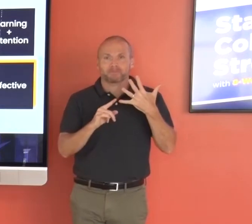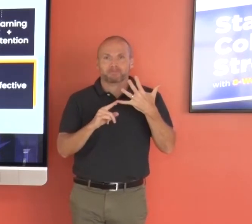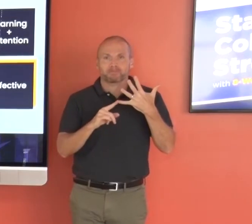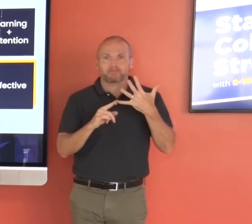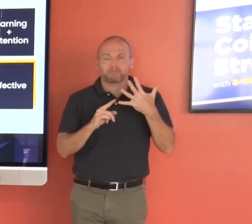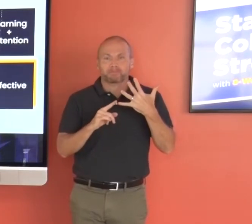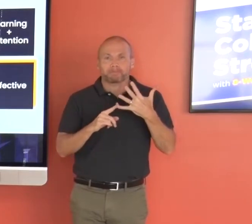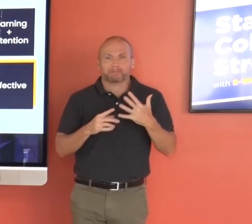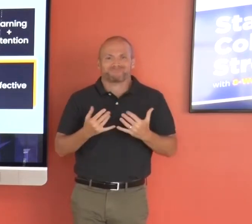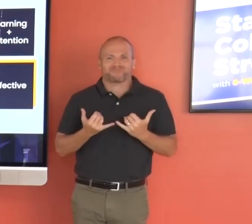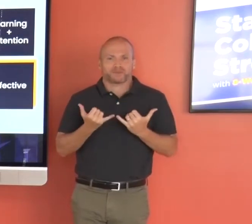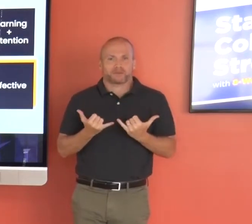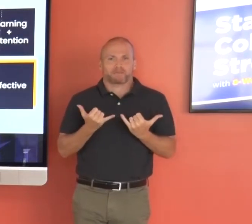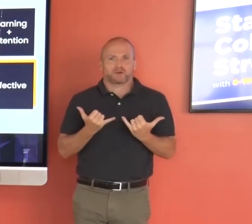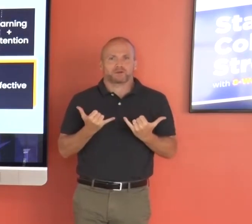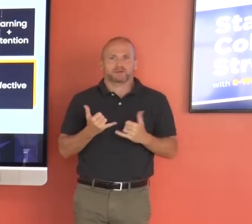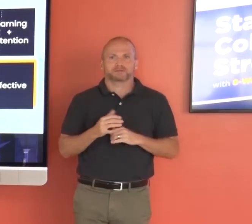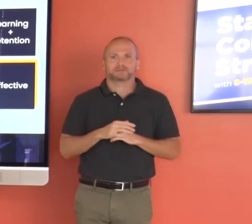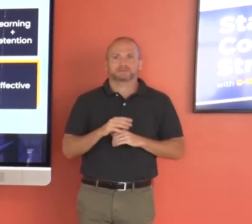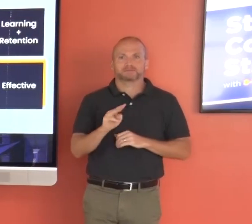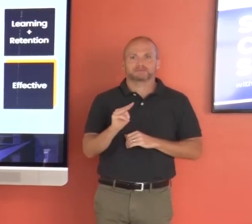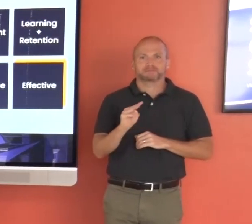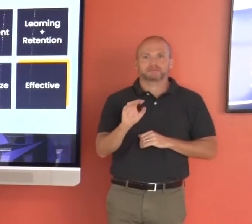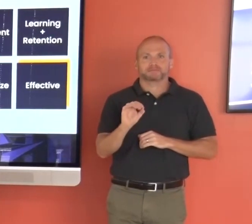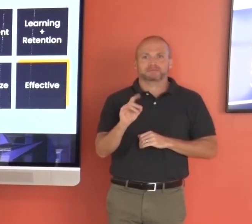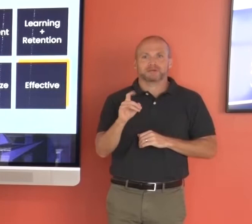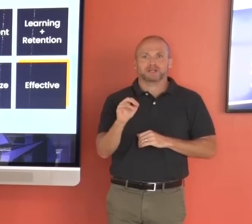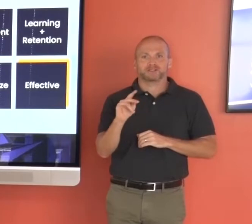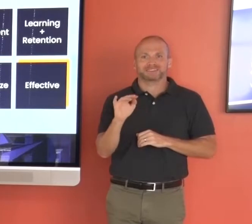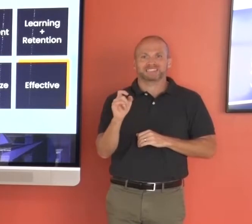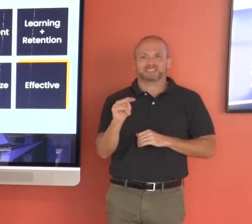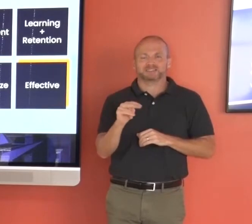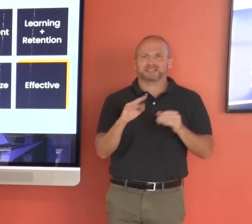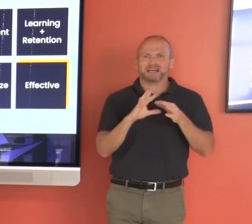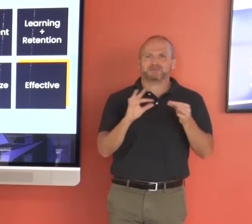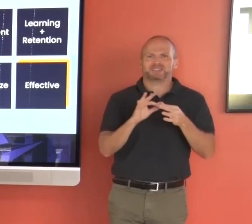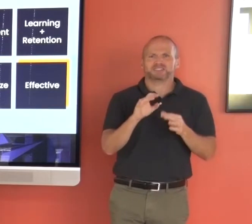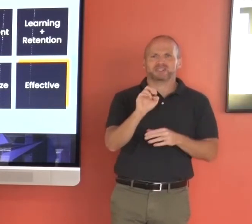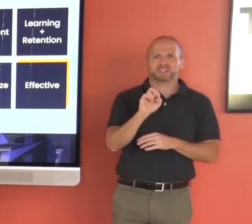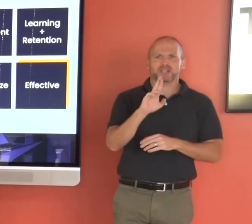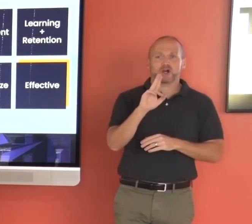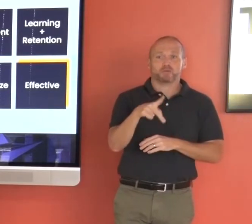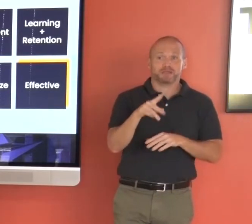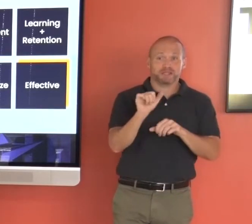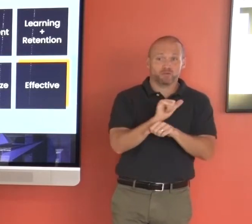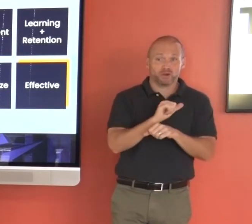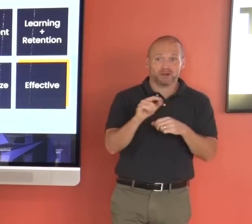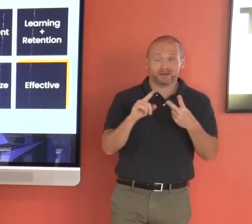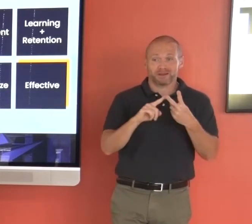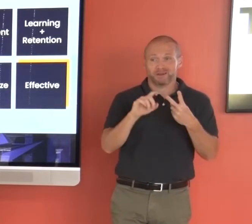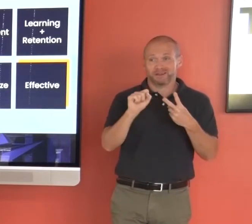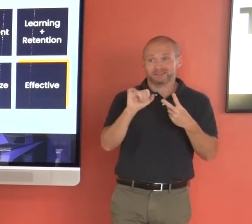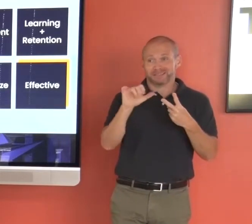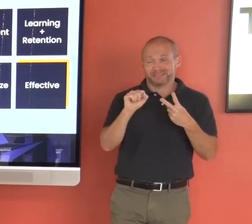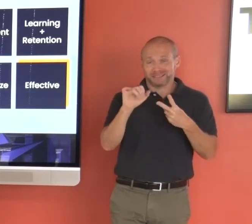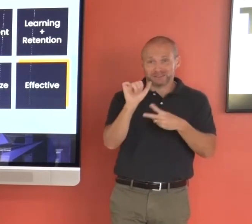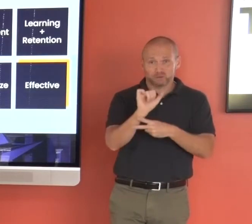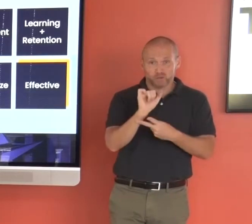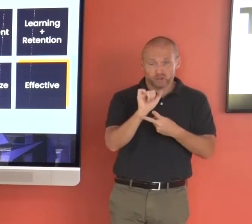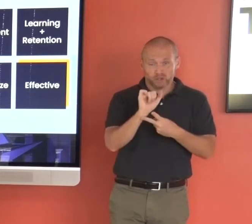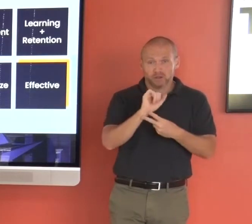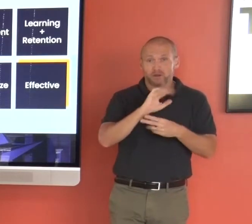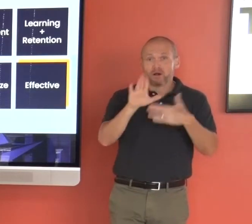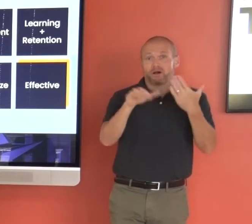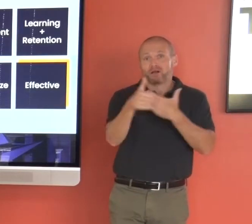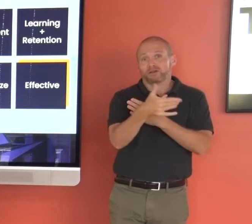fifth theme is modernization. So I mentioned our ERP work, our SIS work. Also, all of the other things that fall